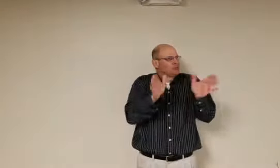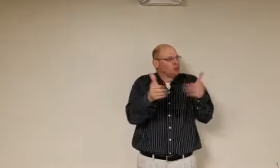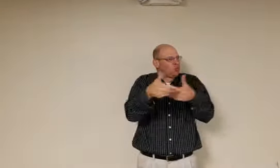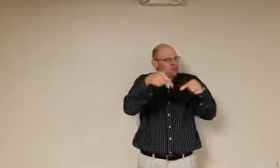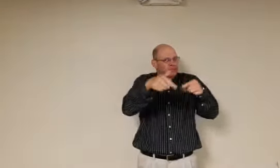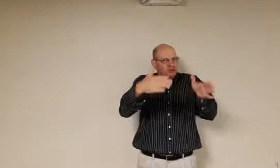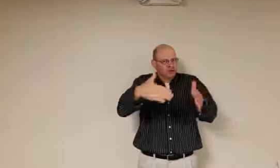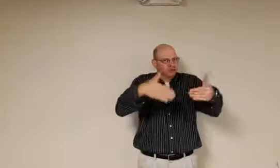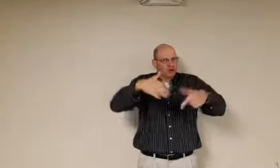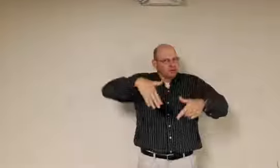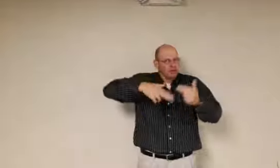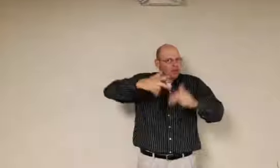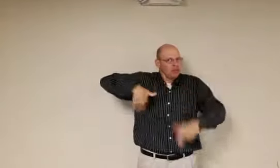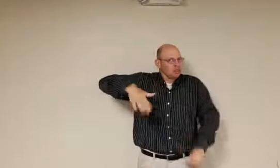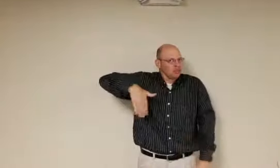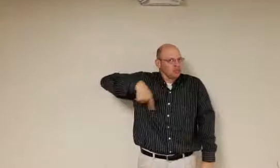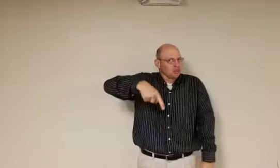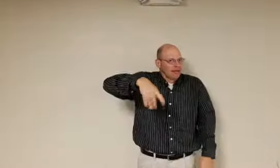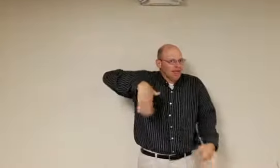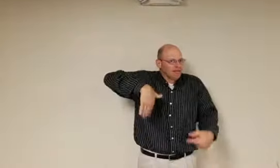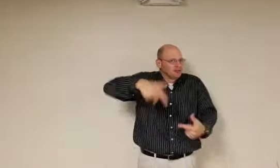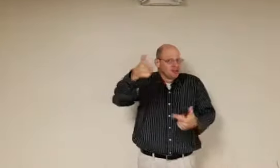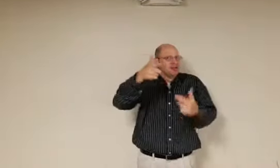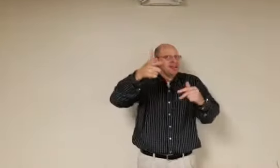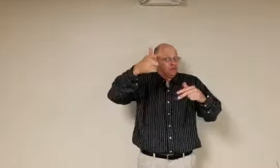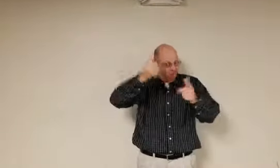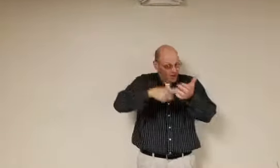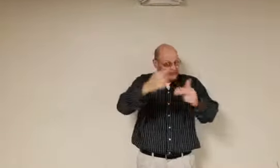The holiest of holies. They haven't built that yet.